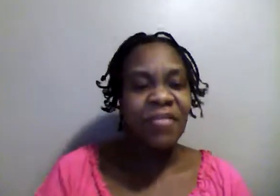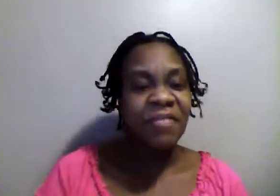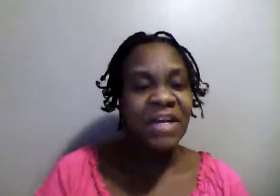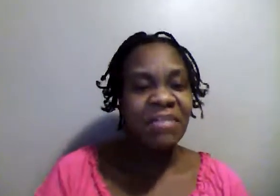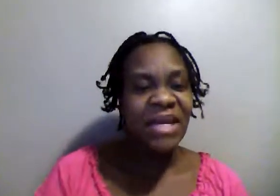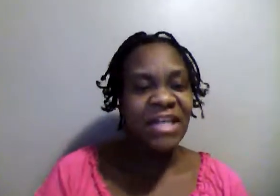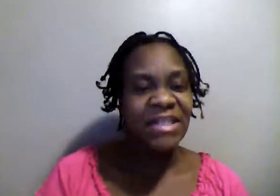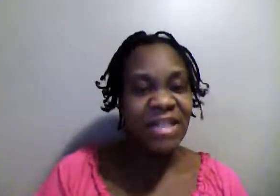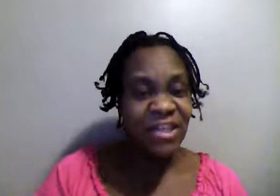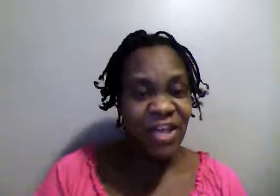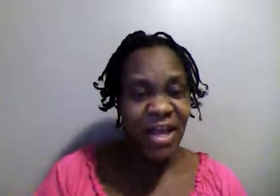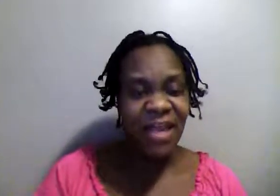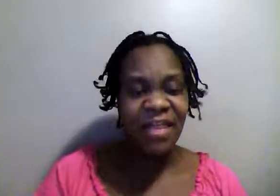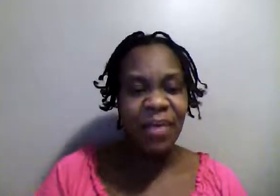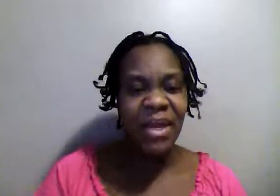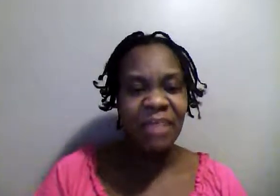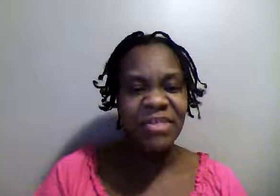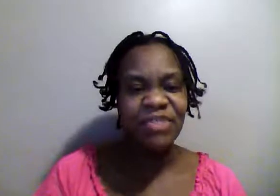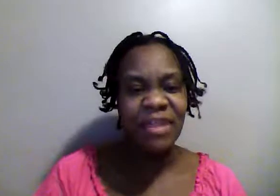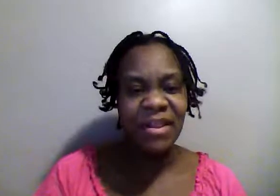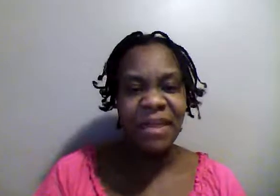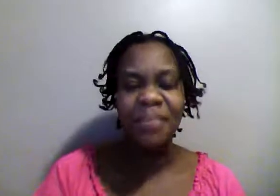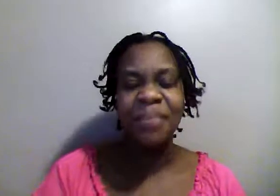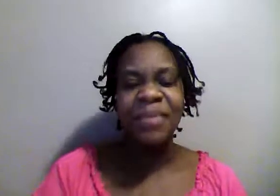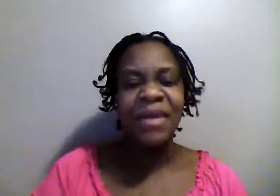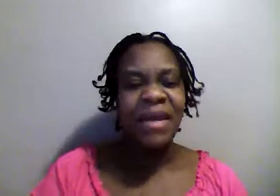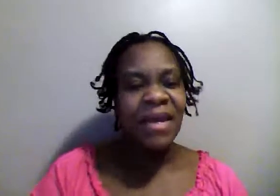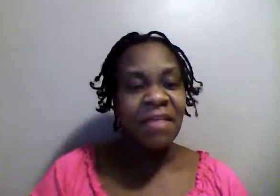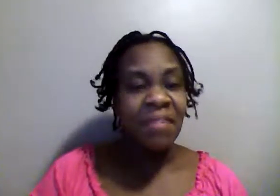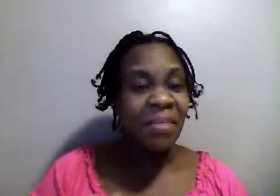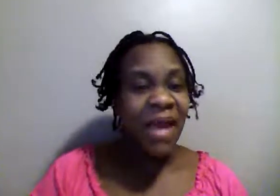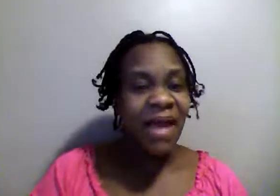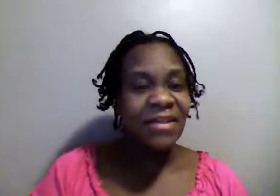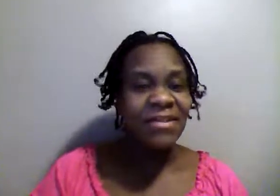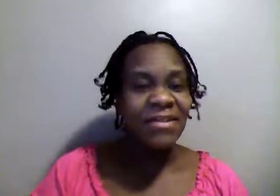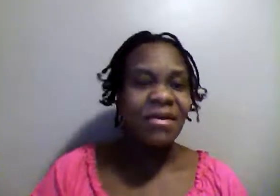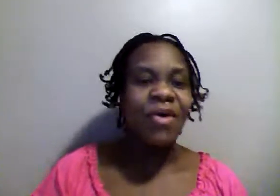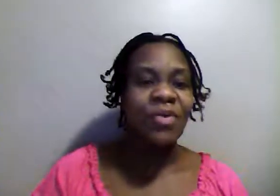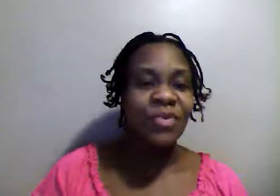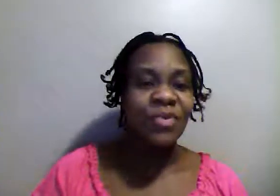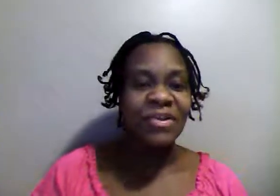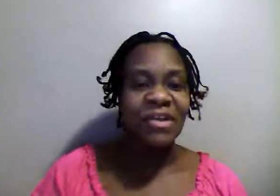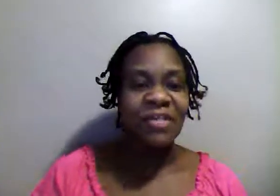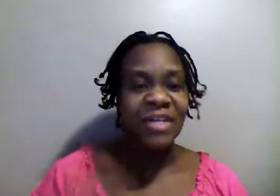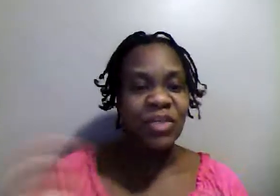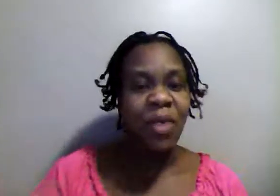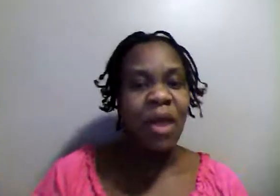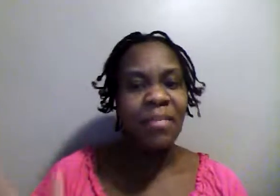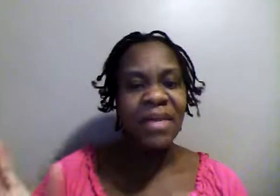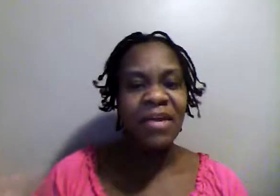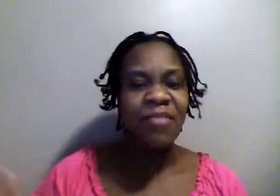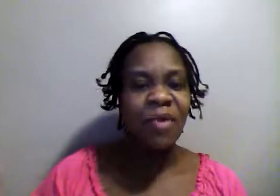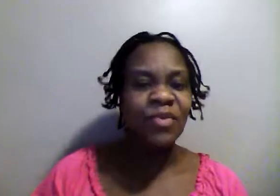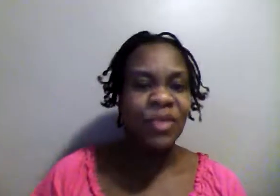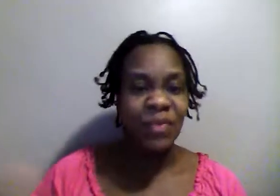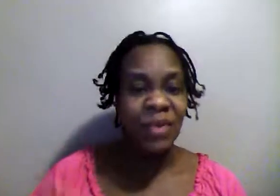15 minutes each day. That will help to strengthen them. If the plants are outdoors, or if it is warm enough outdoors where you can